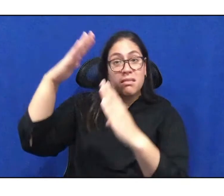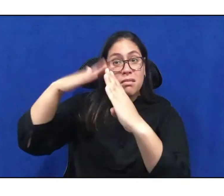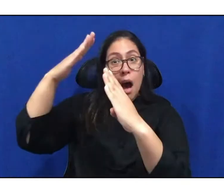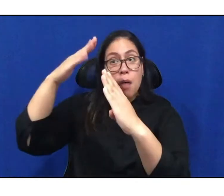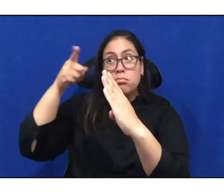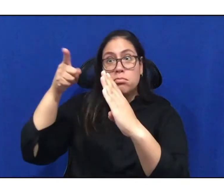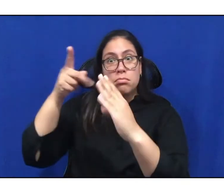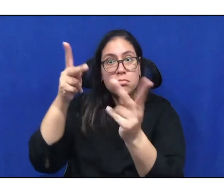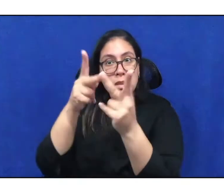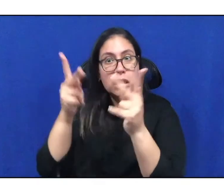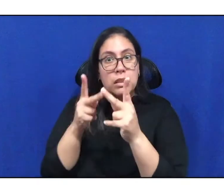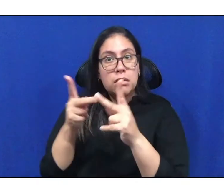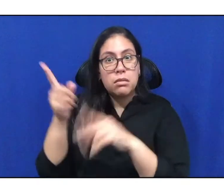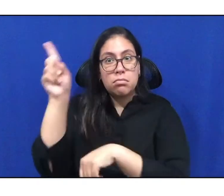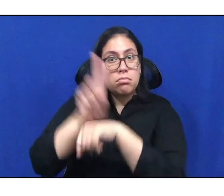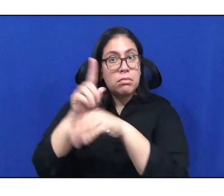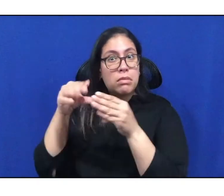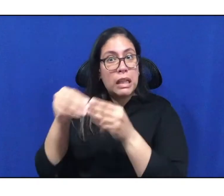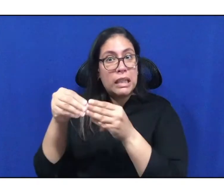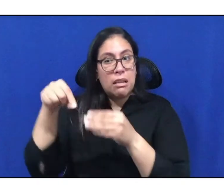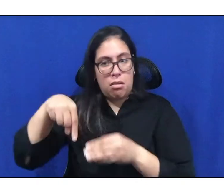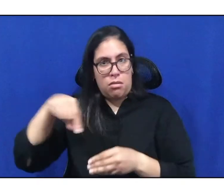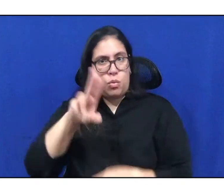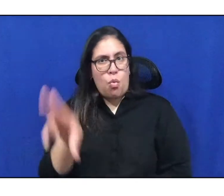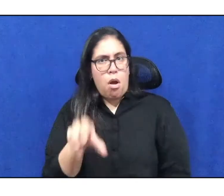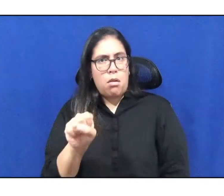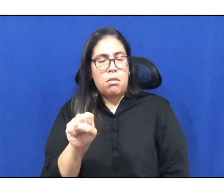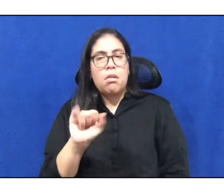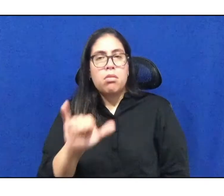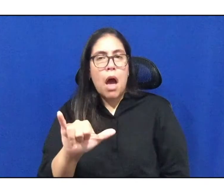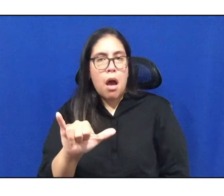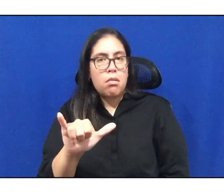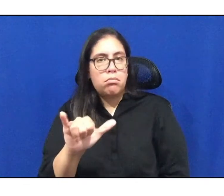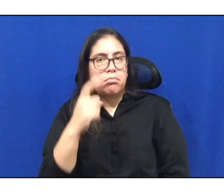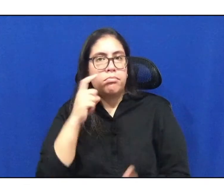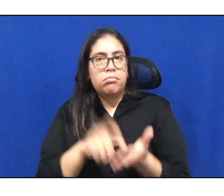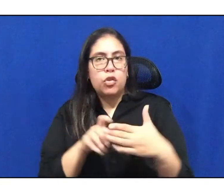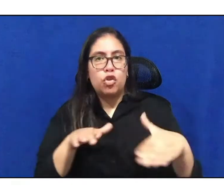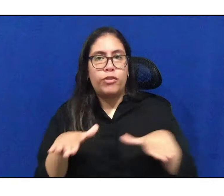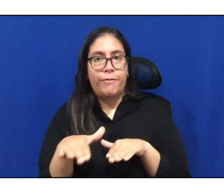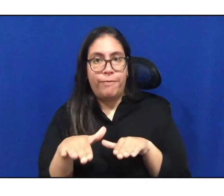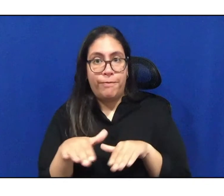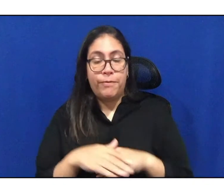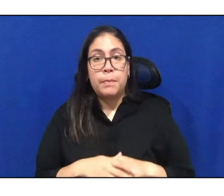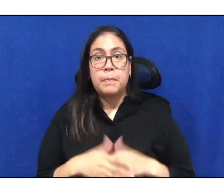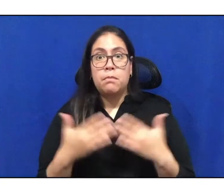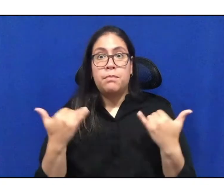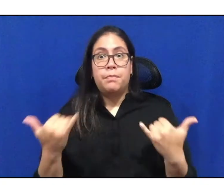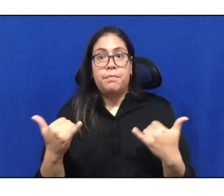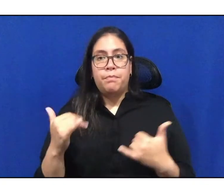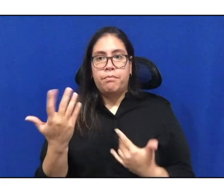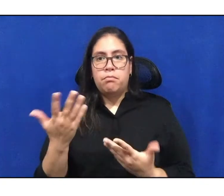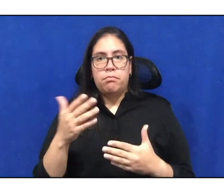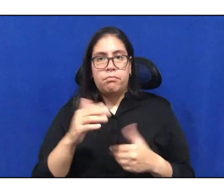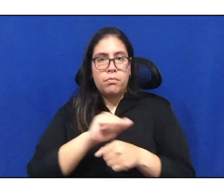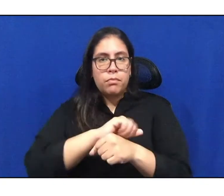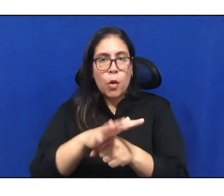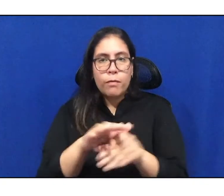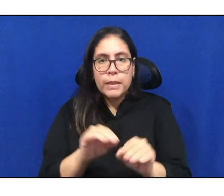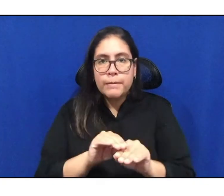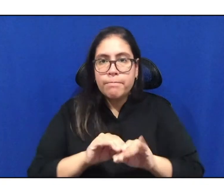it marked a shift. And I do think that we're in a moment where, in this pandemic and with